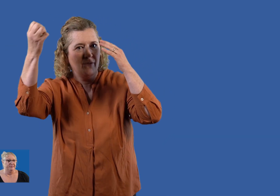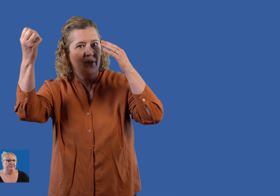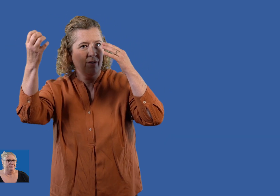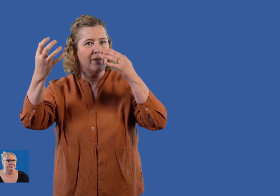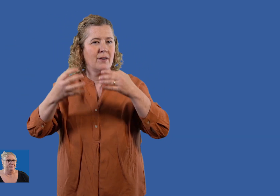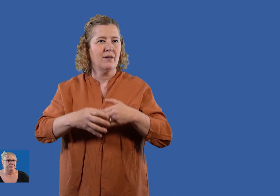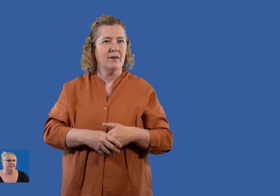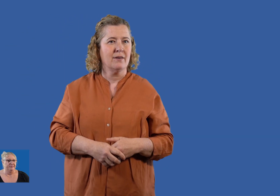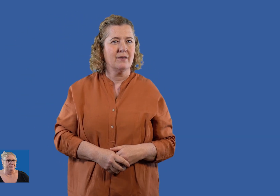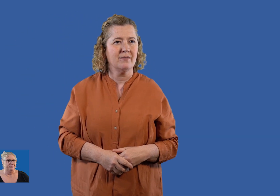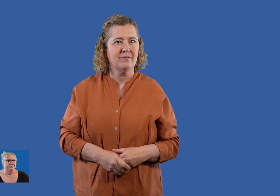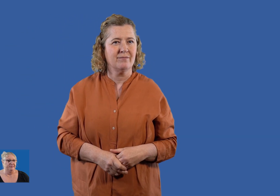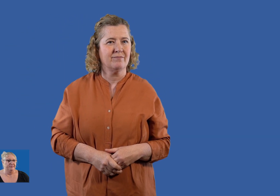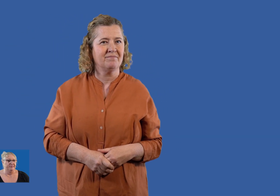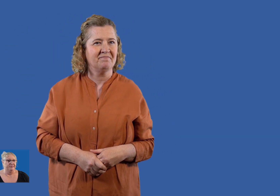their head.